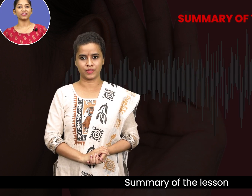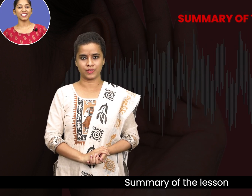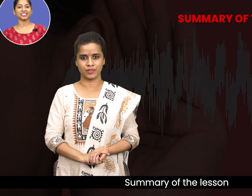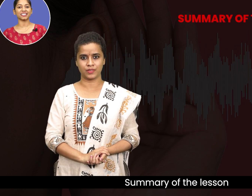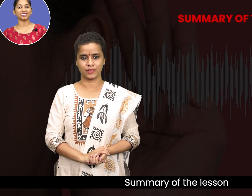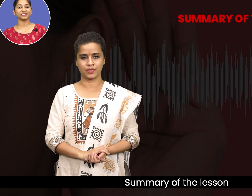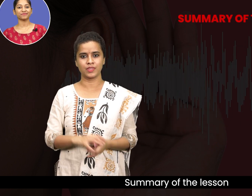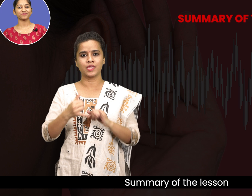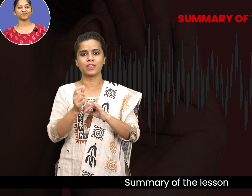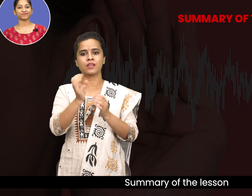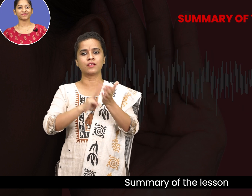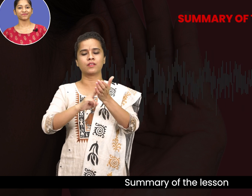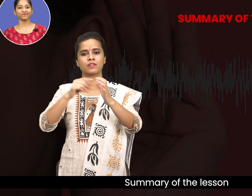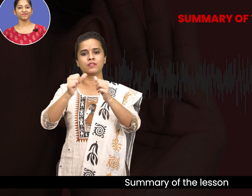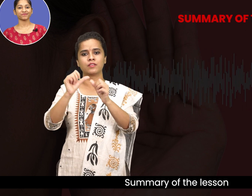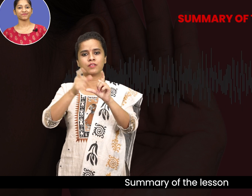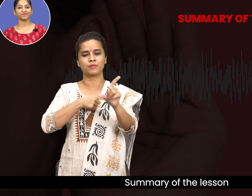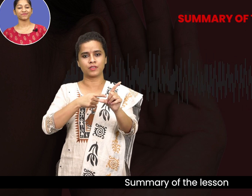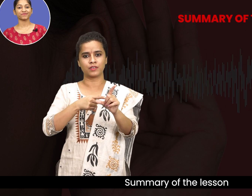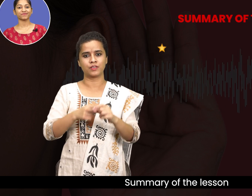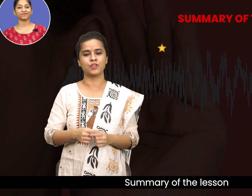Summary of the lesson.